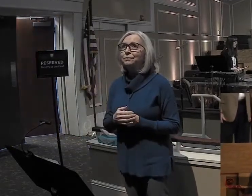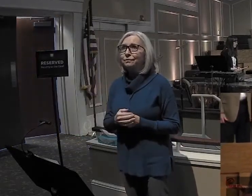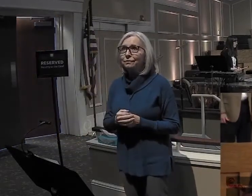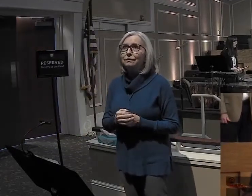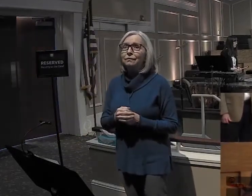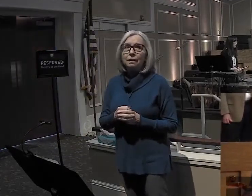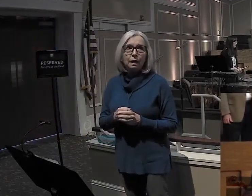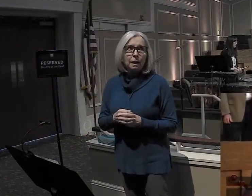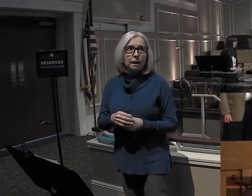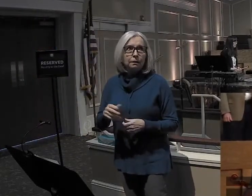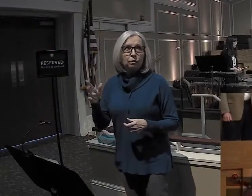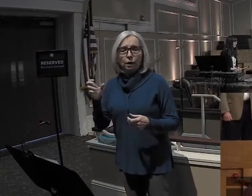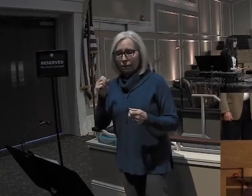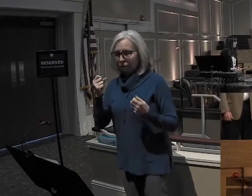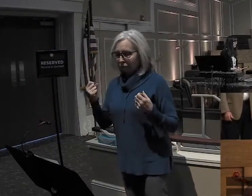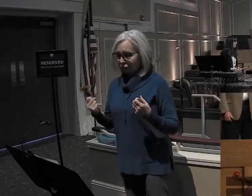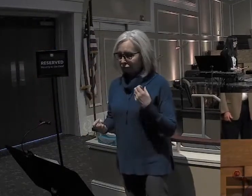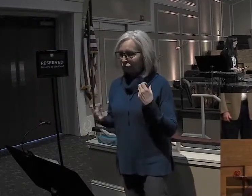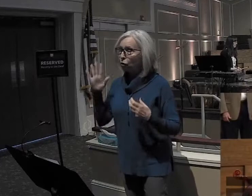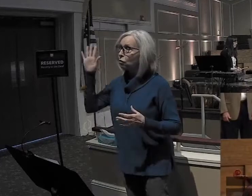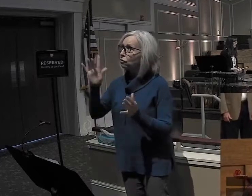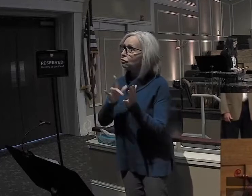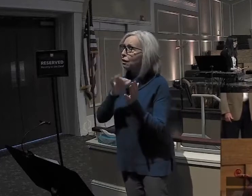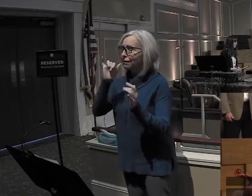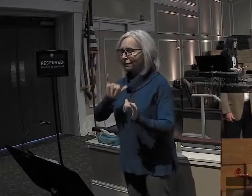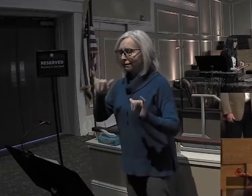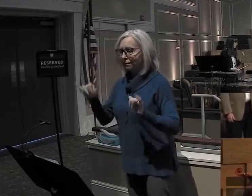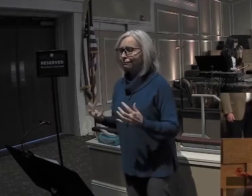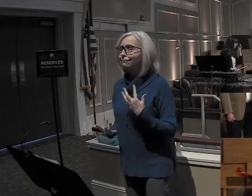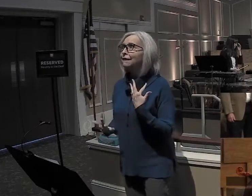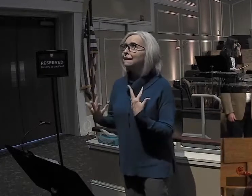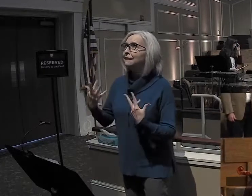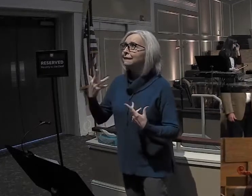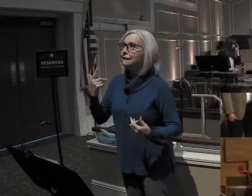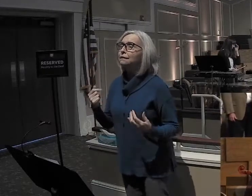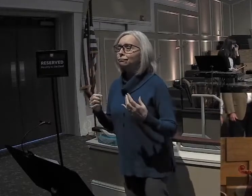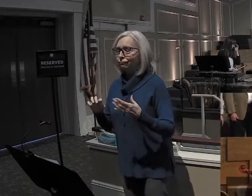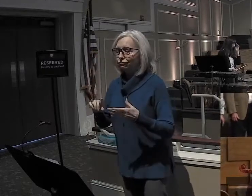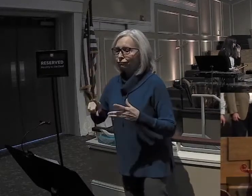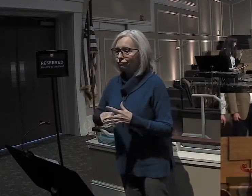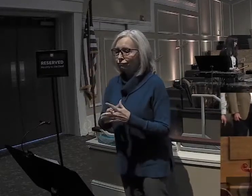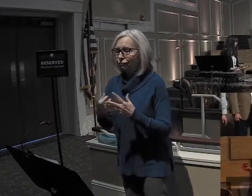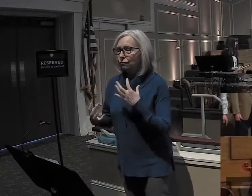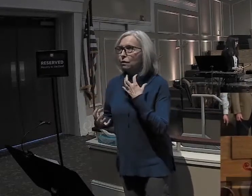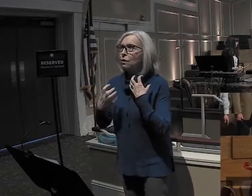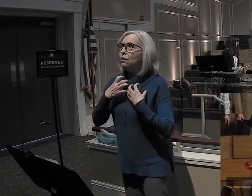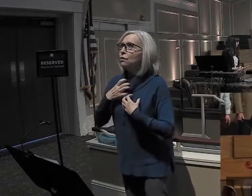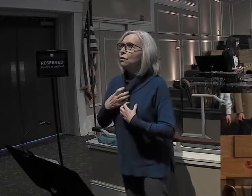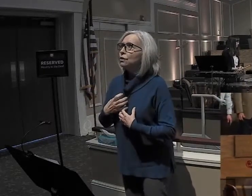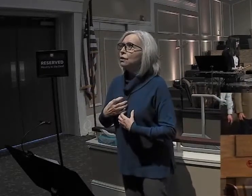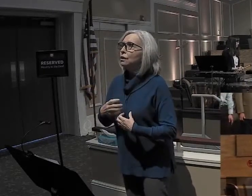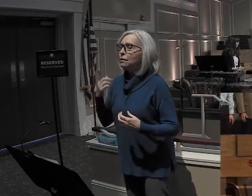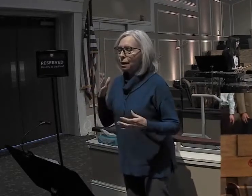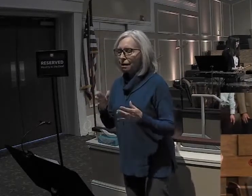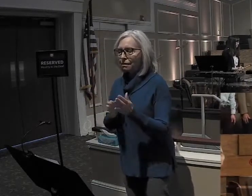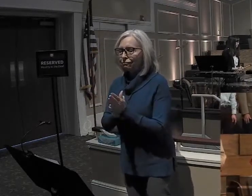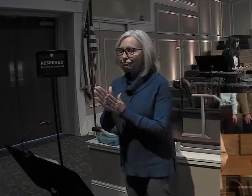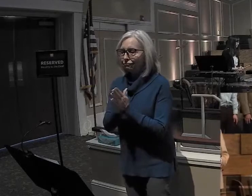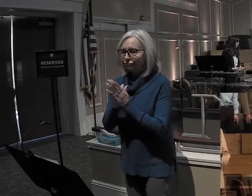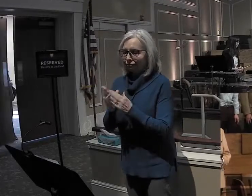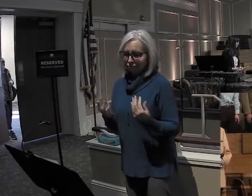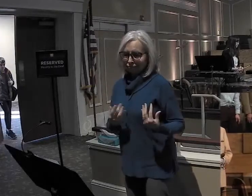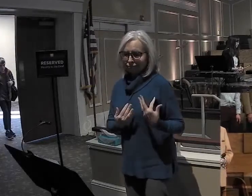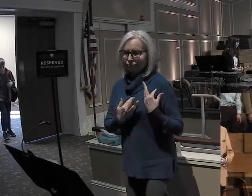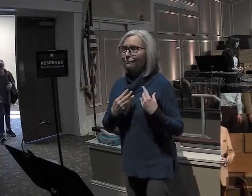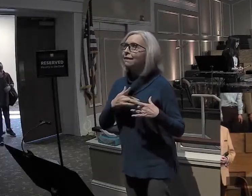our hearts, Lord. Your glory like a fire, awakening desire, will burn our